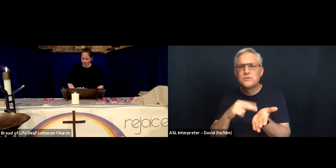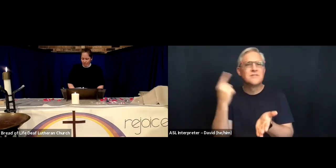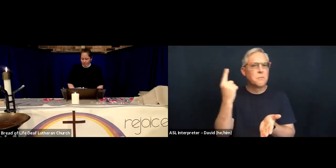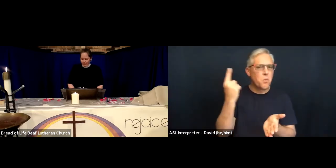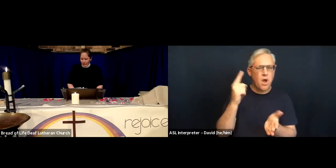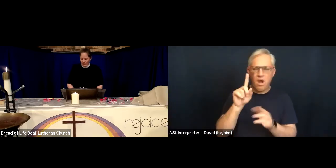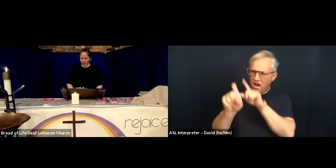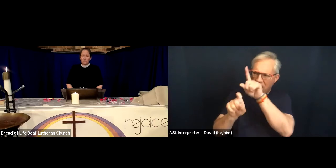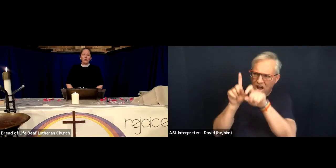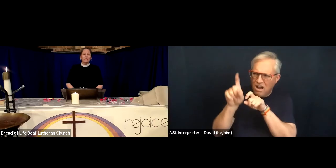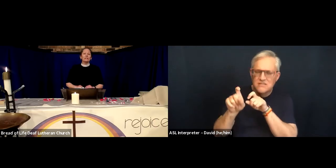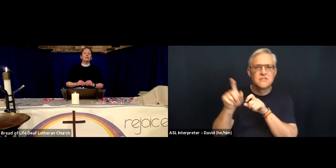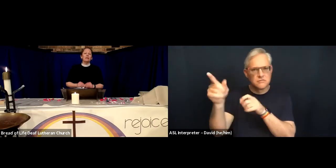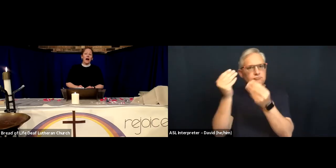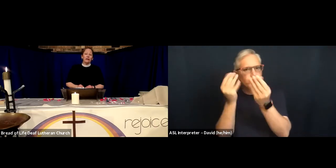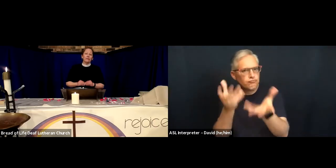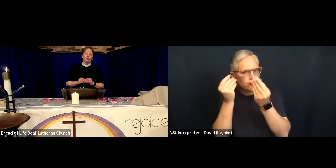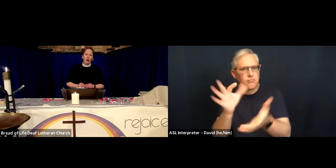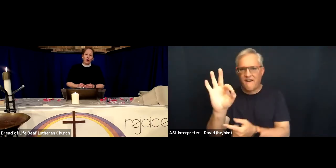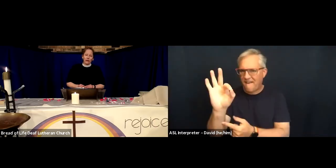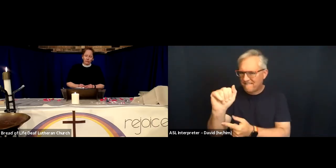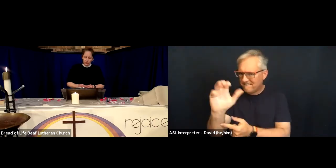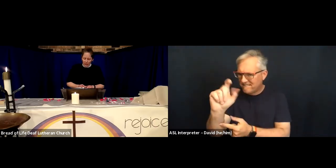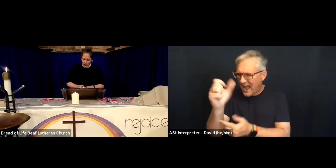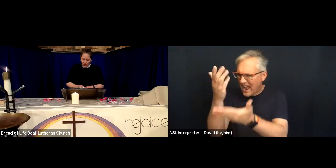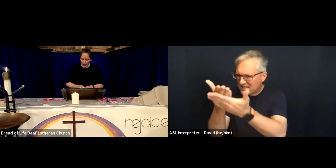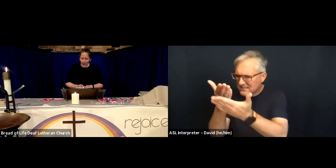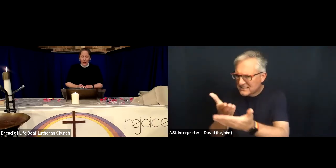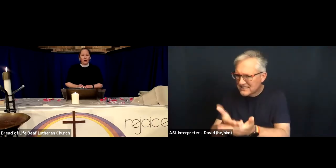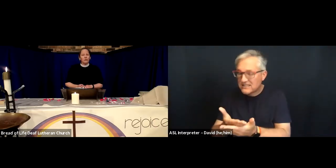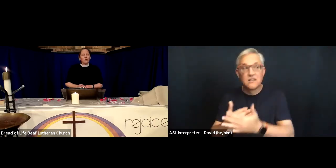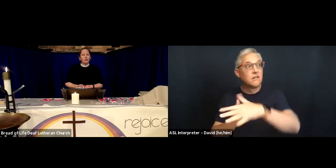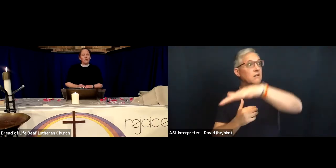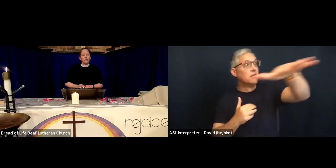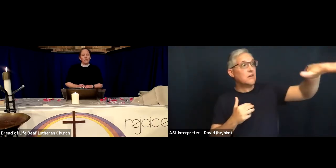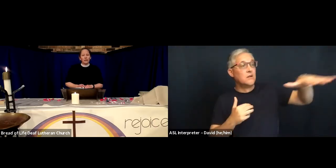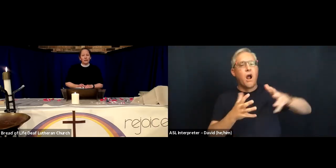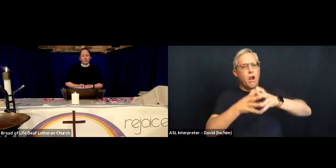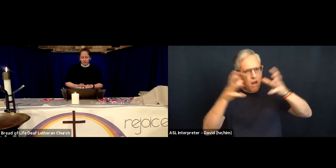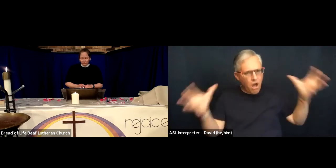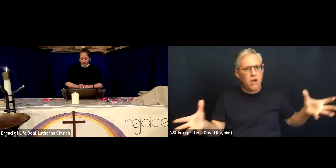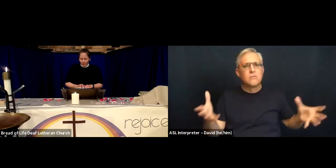them. There is a lot of wrong information out there,